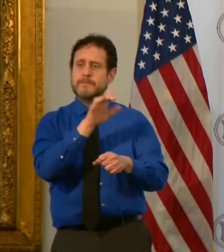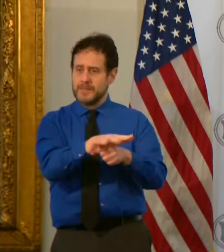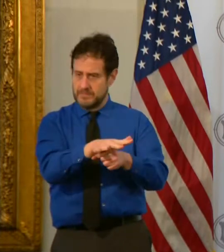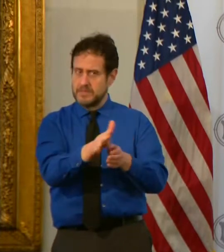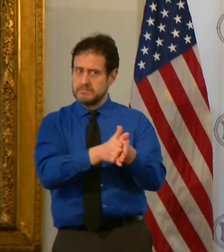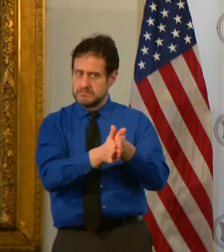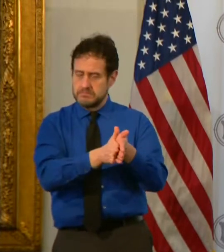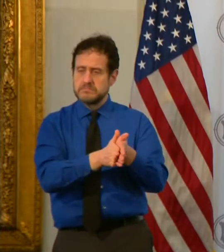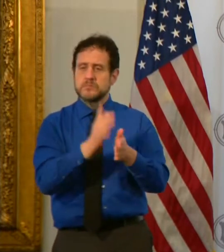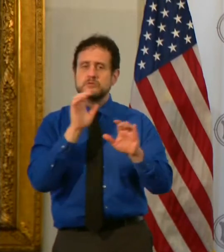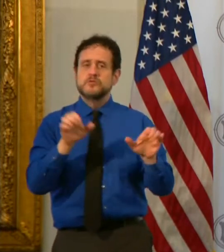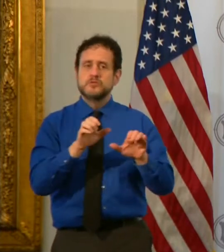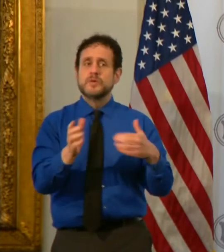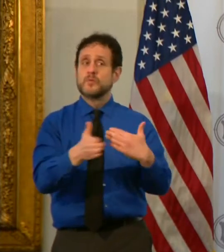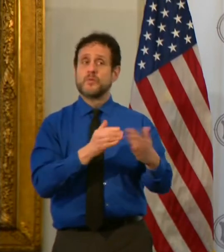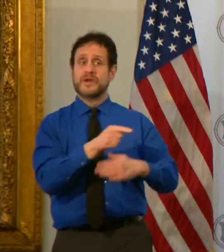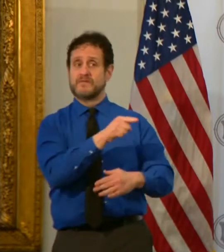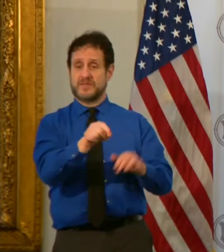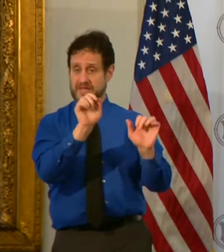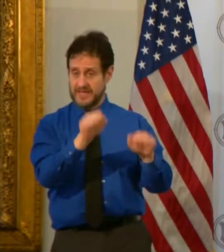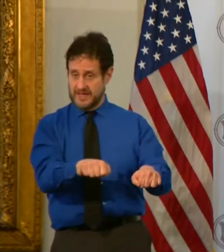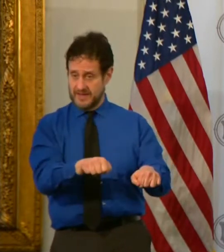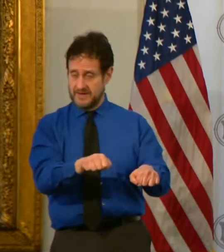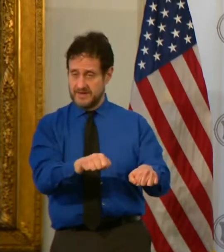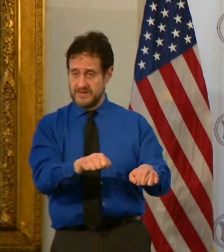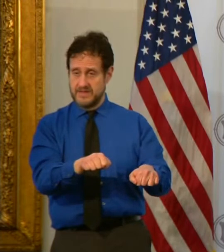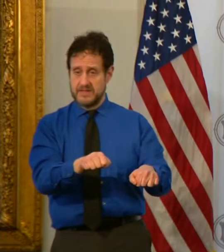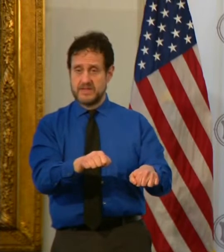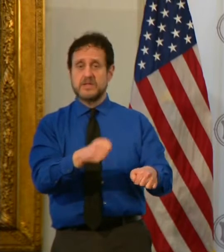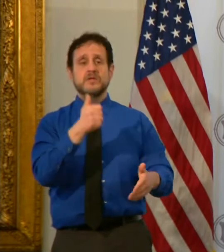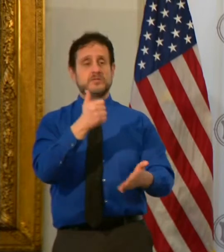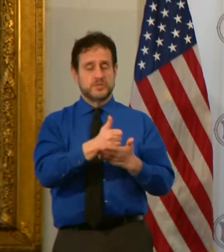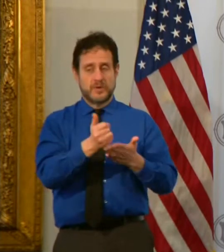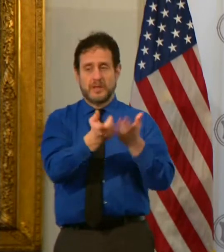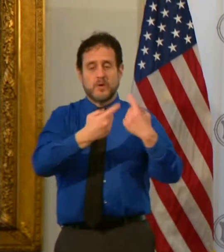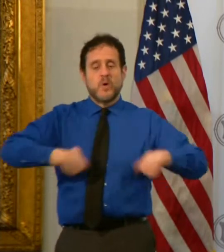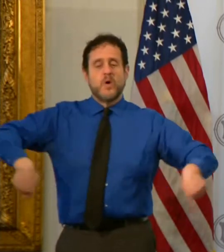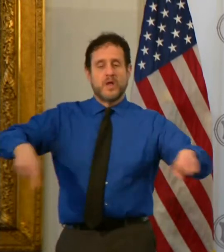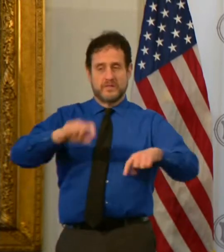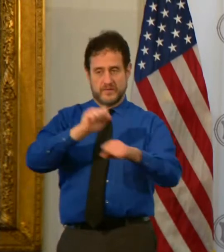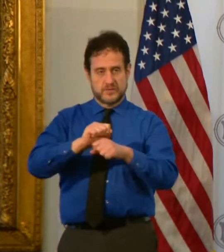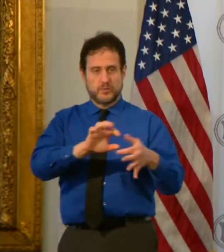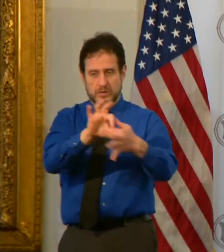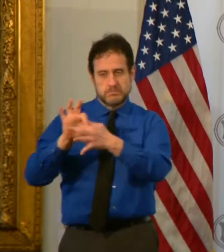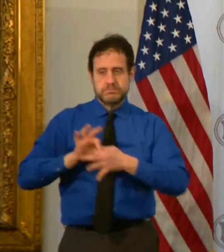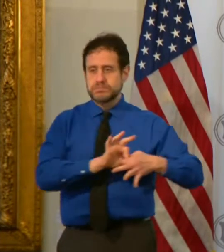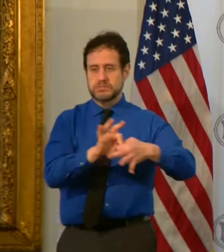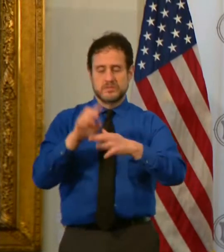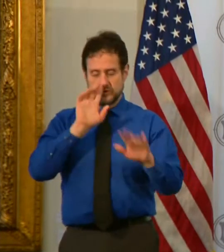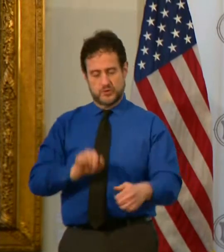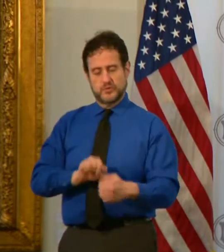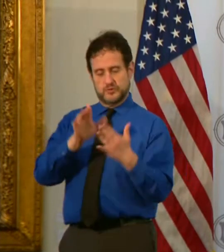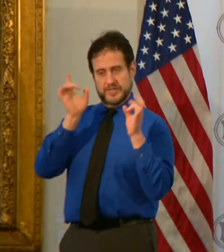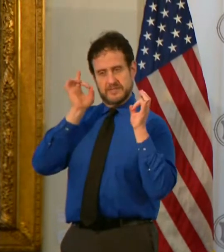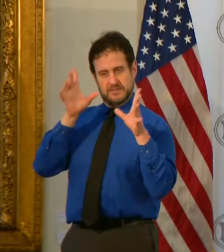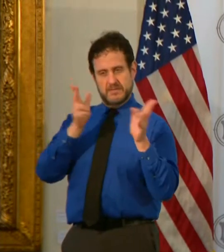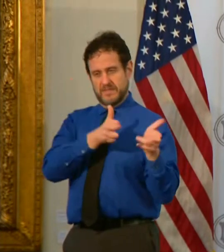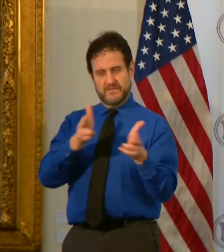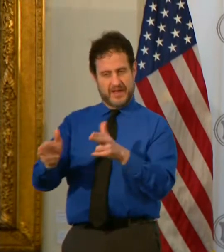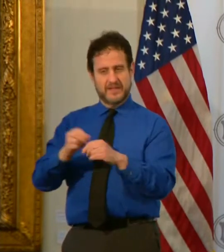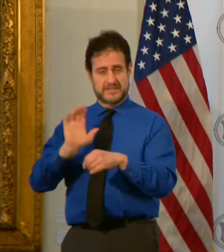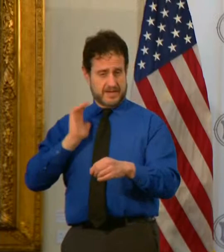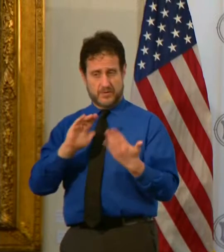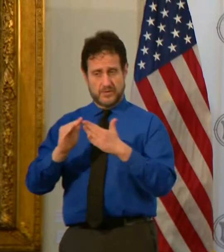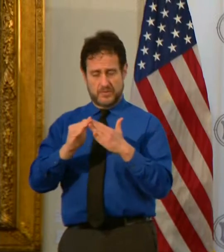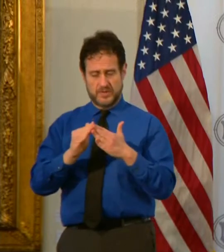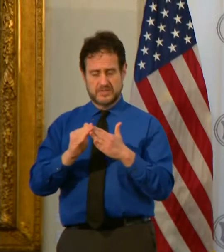commitment to doing everything that is possible to put all hands on deck to address the violence in our communities. And I am confident that we share